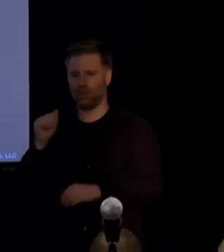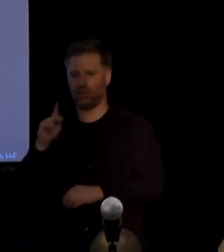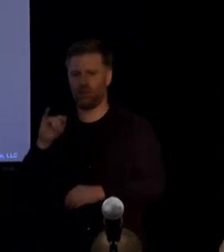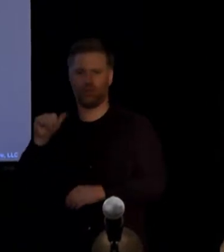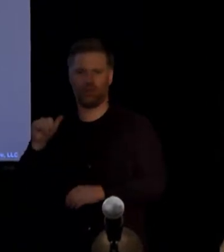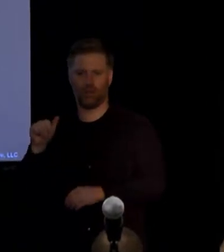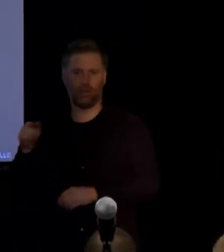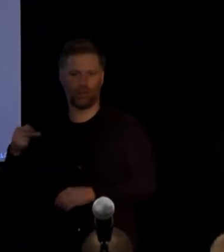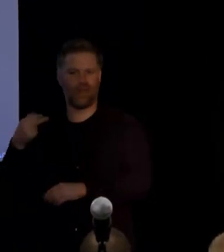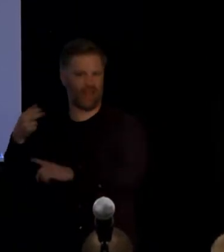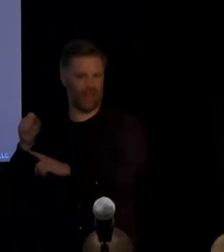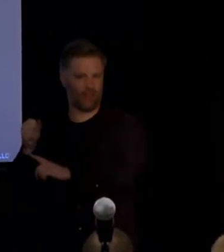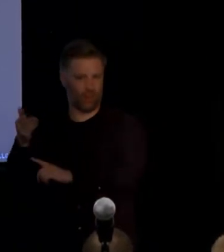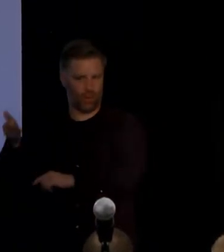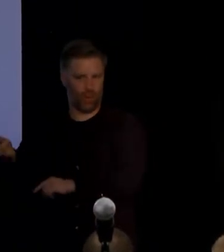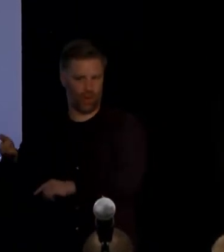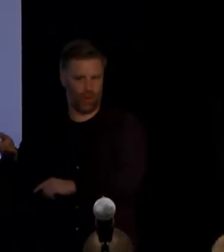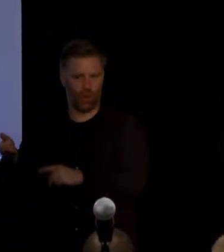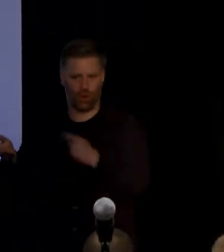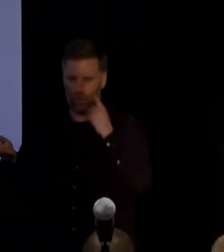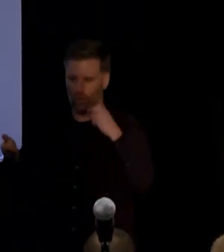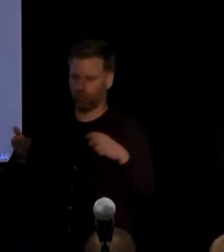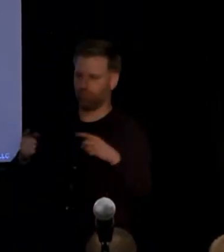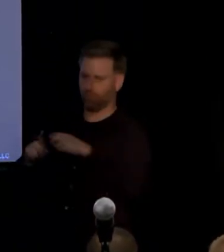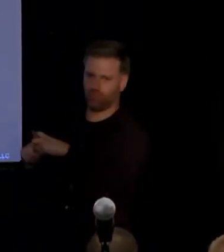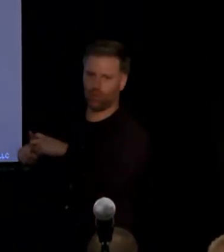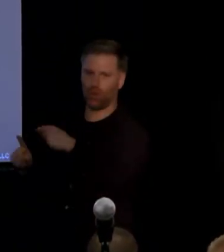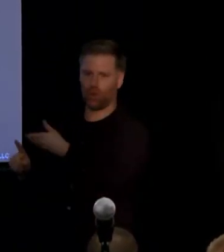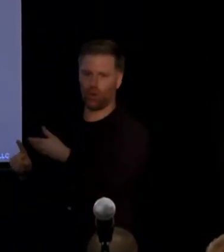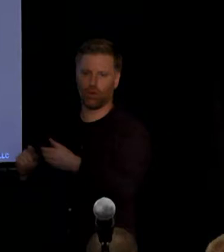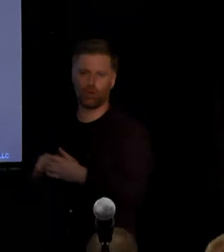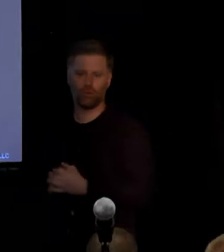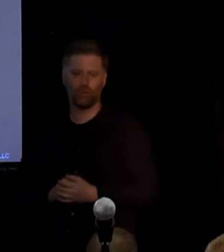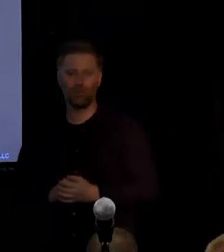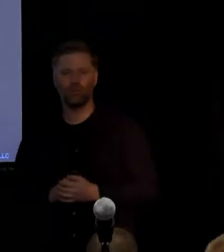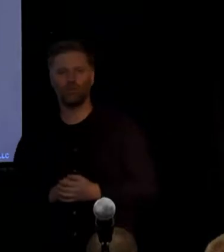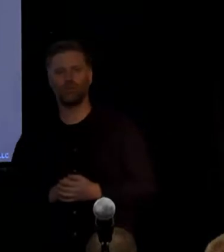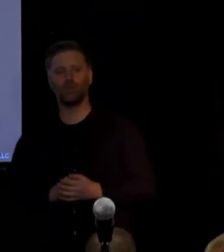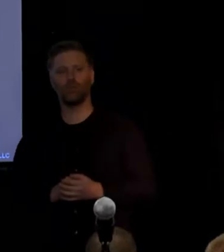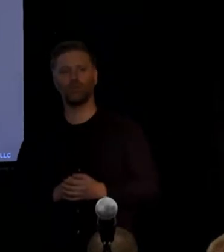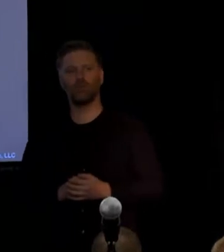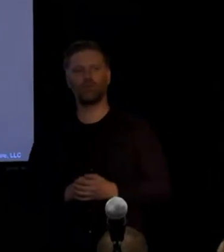school that they come to her. And